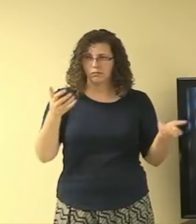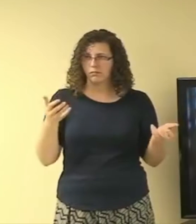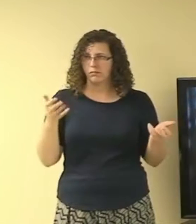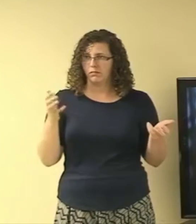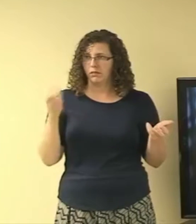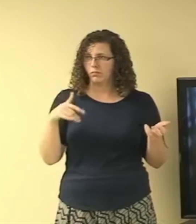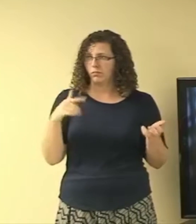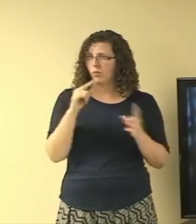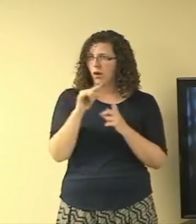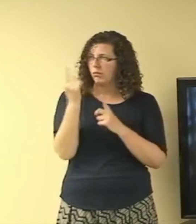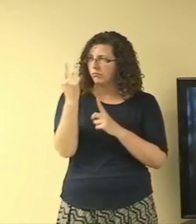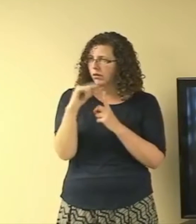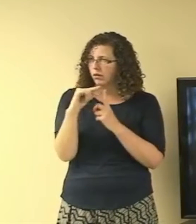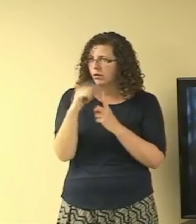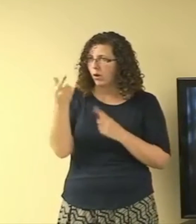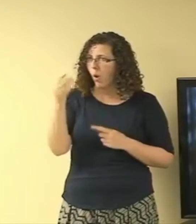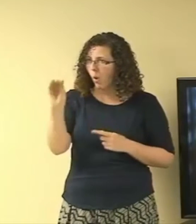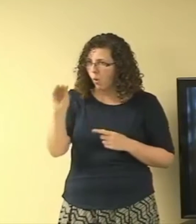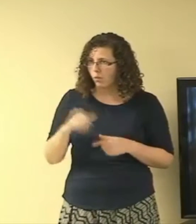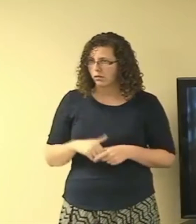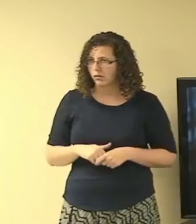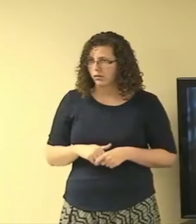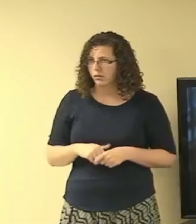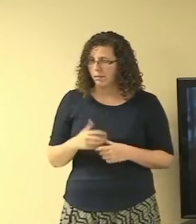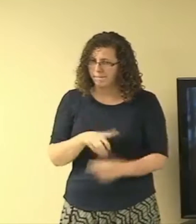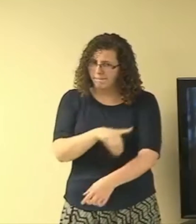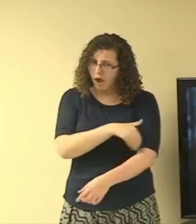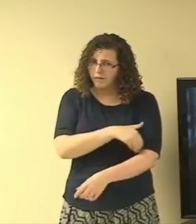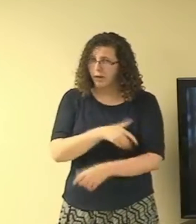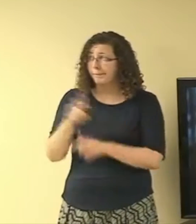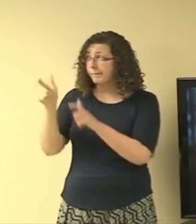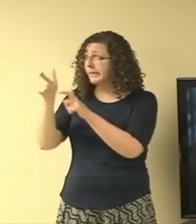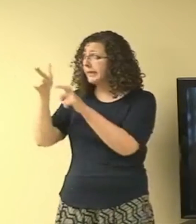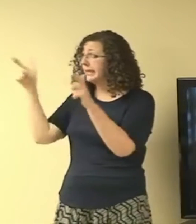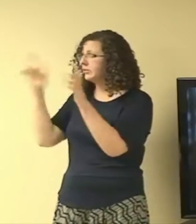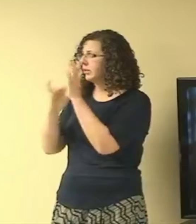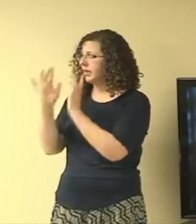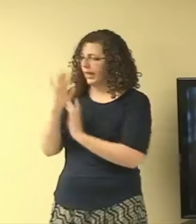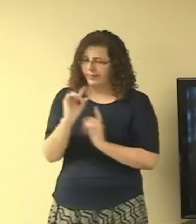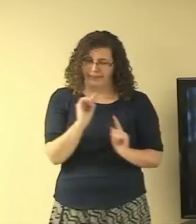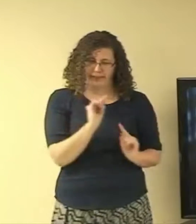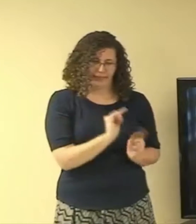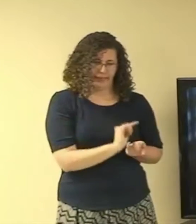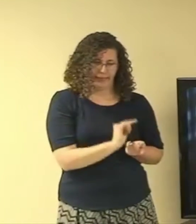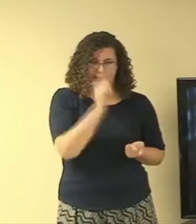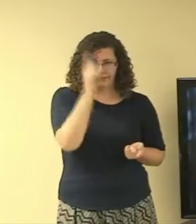he said, go. That's pretty powerful. Big Jesus, little devil. It's okay.